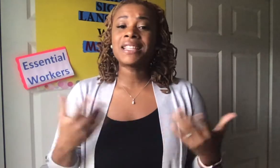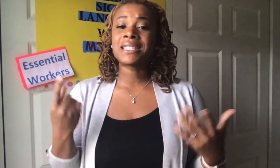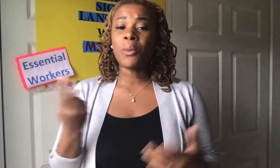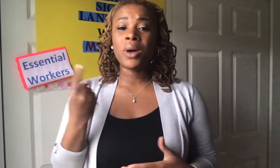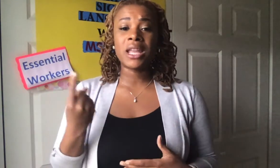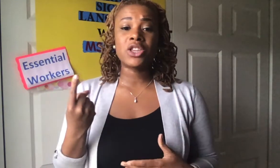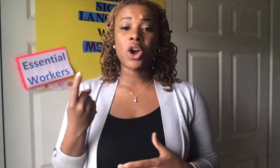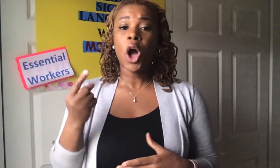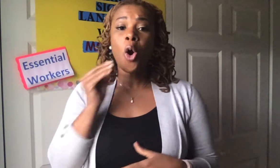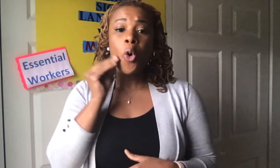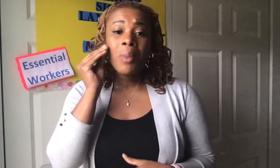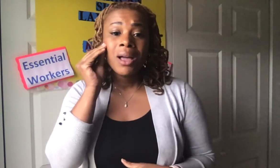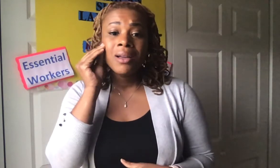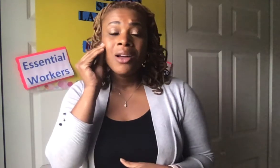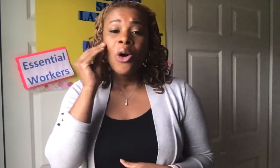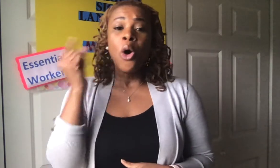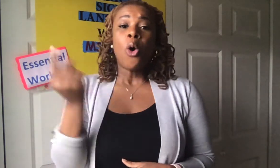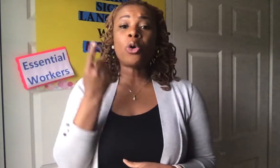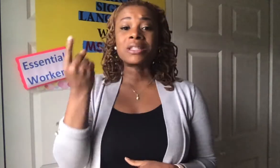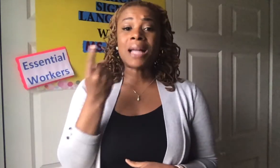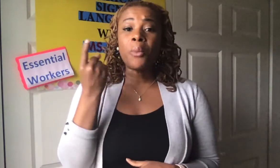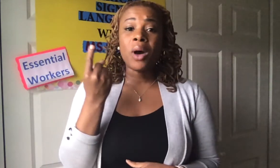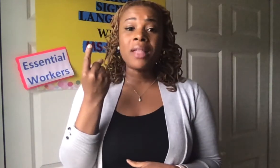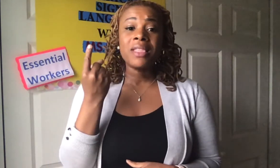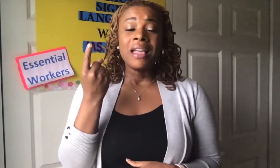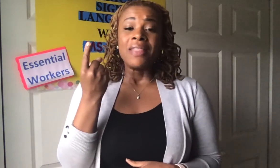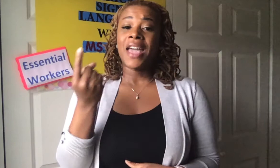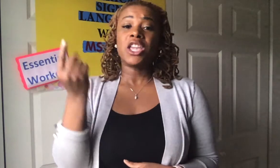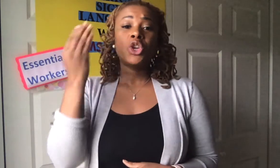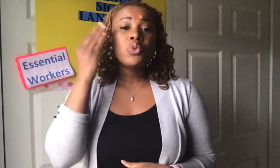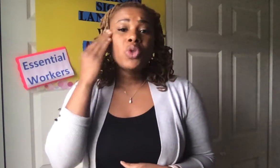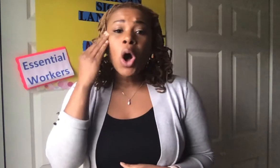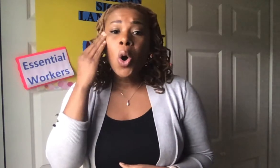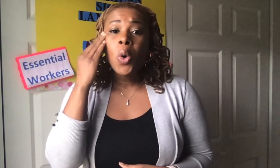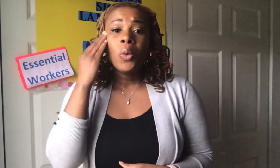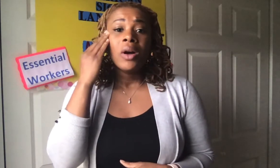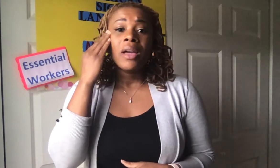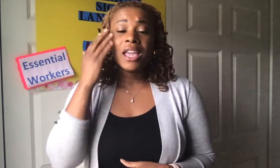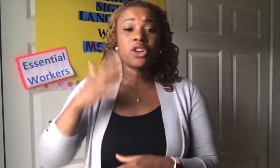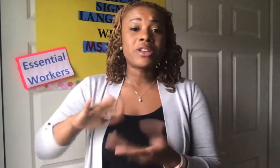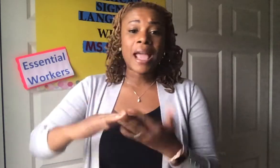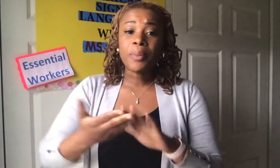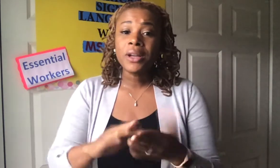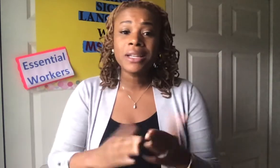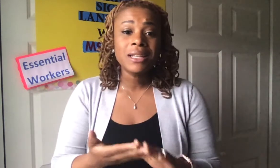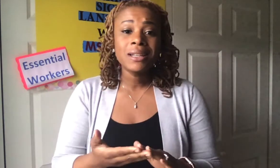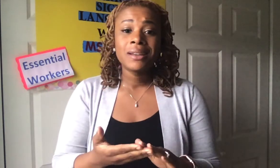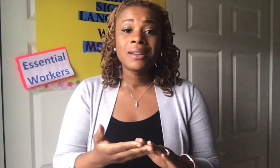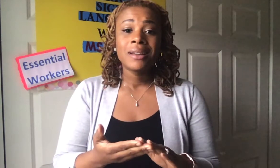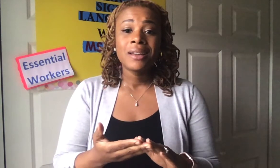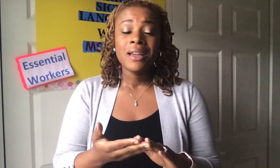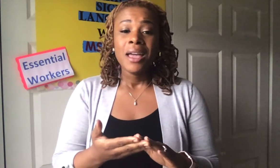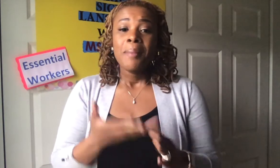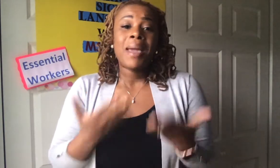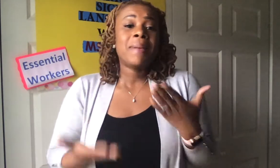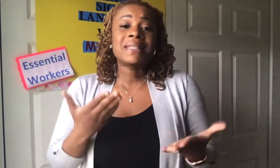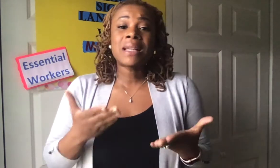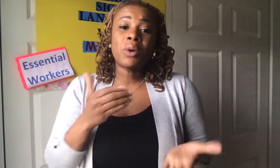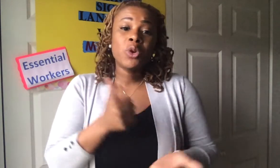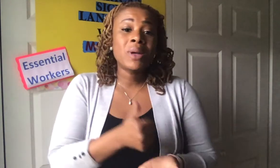someone in your home or someone that you know in your neighborhood. Maybe it's someone who has